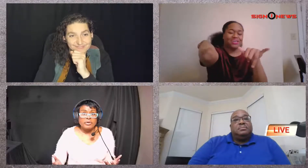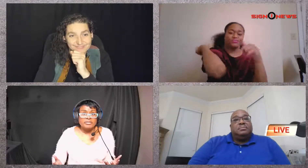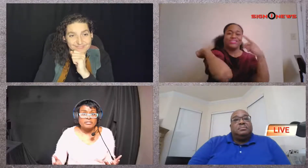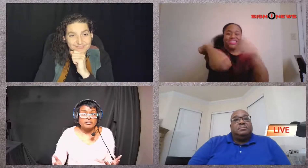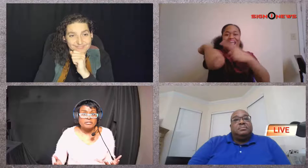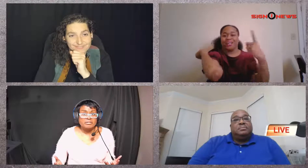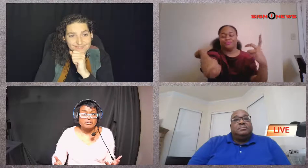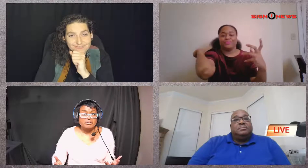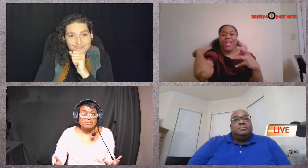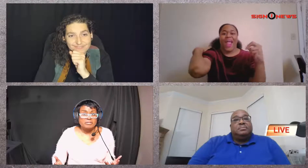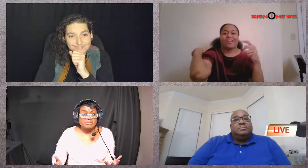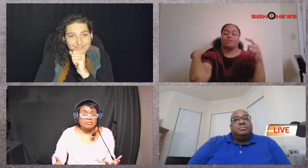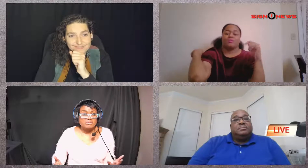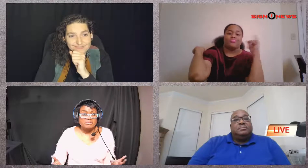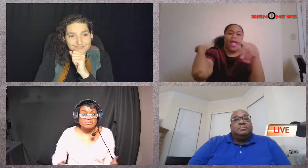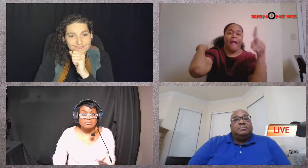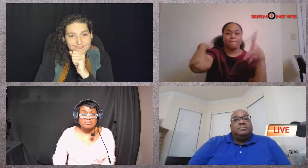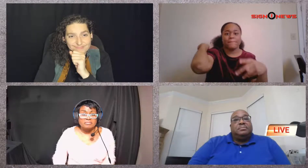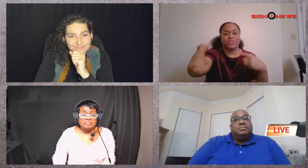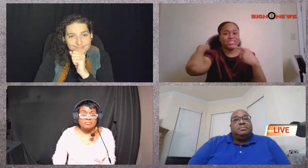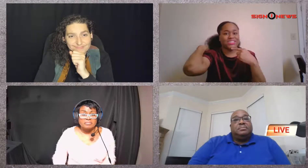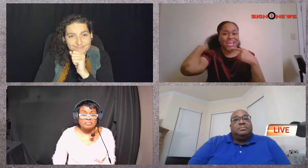Where's our voice?